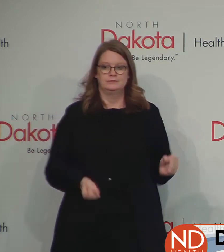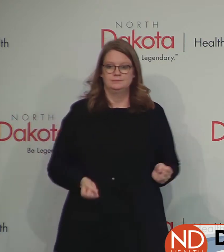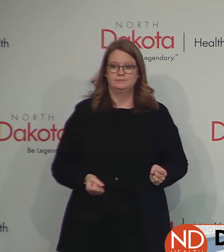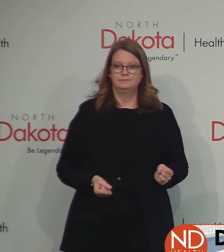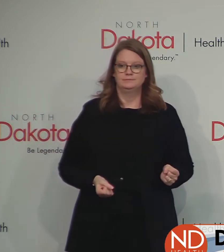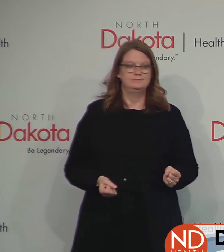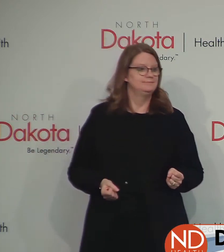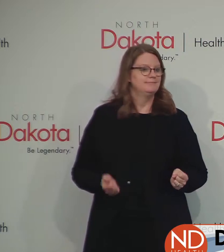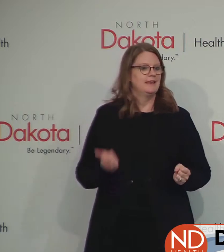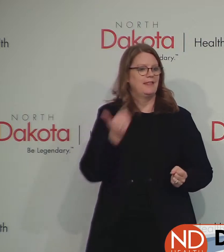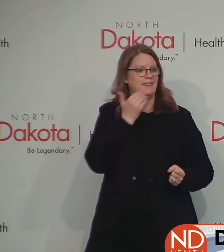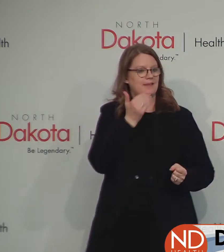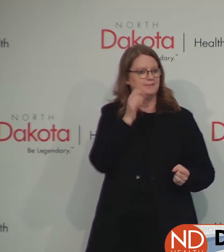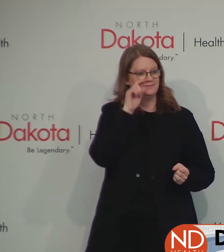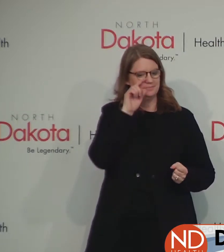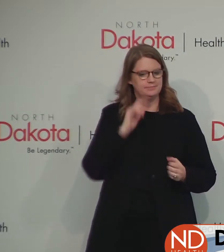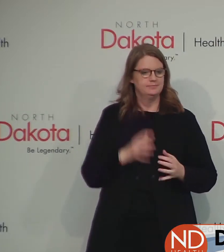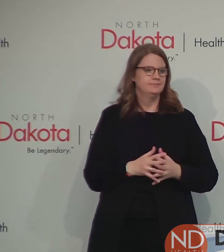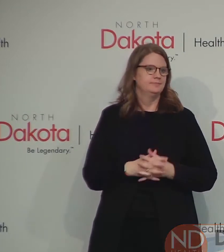Okay, thank you.